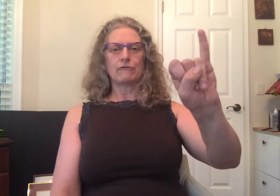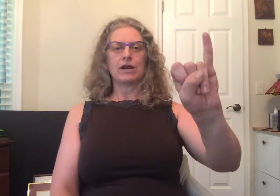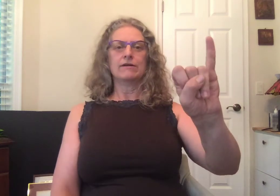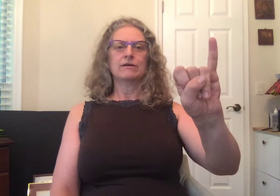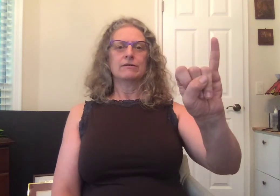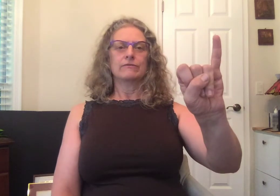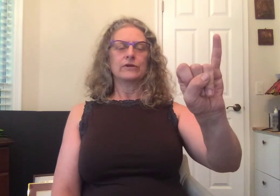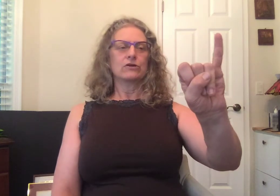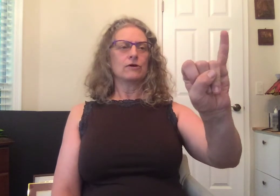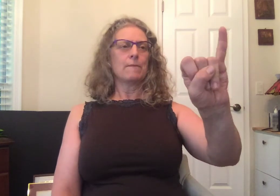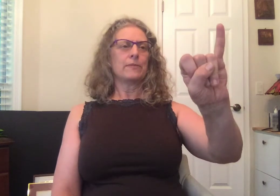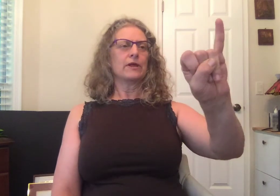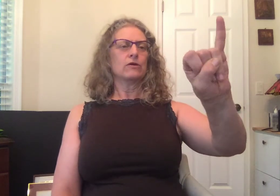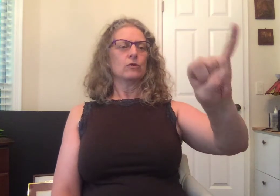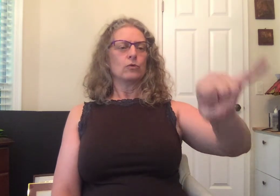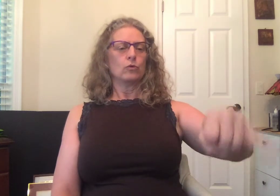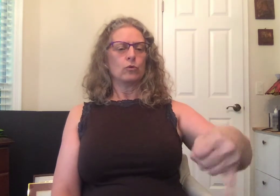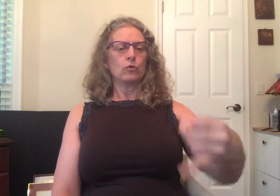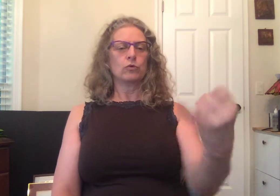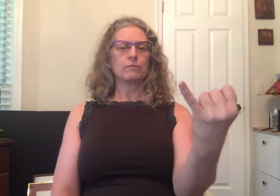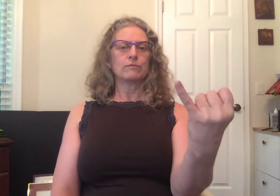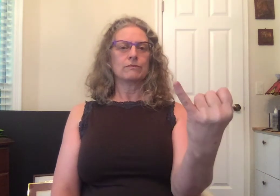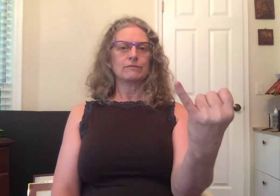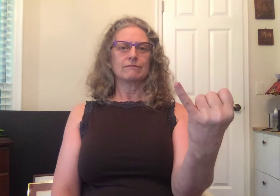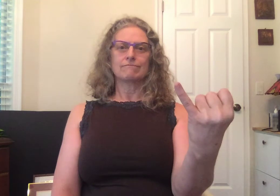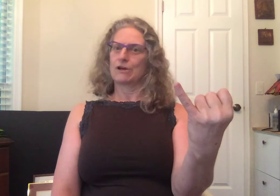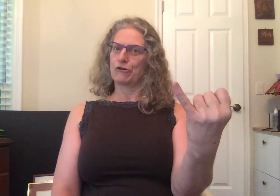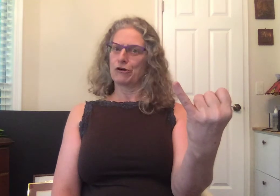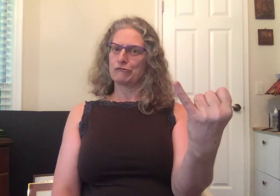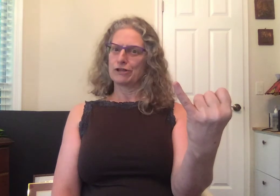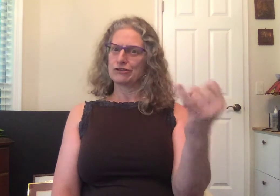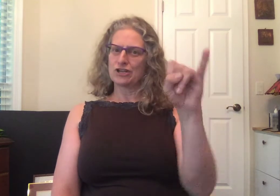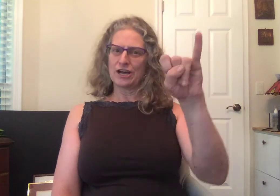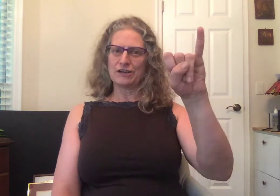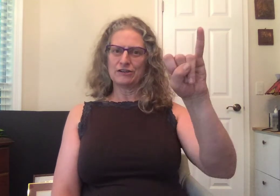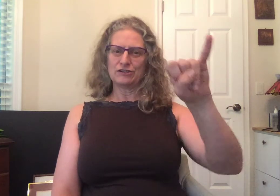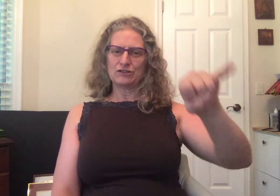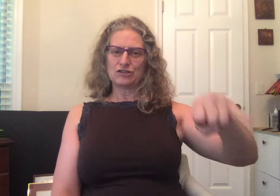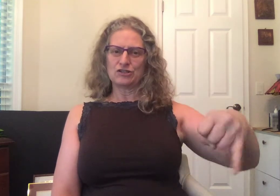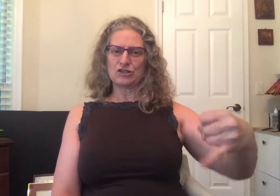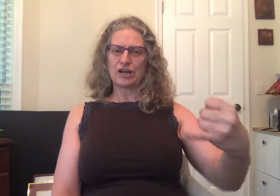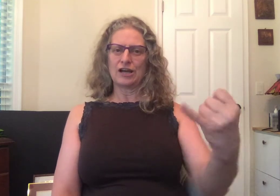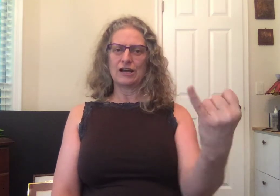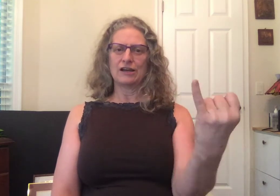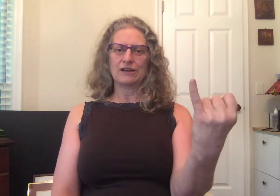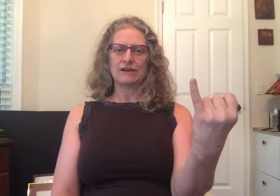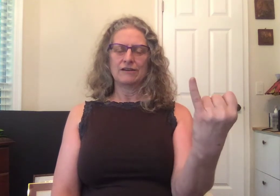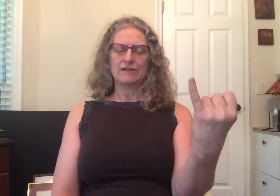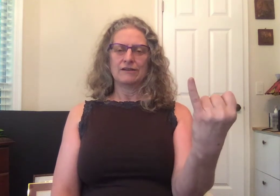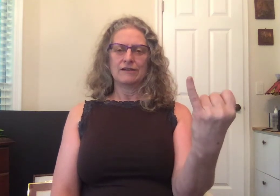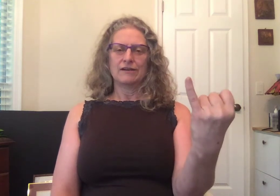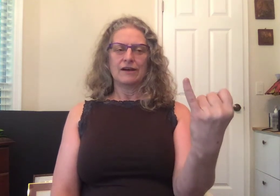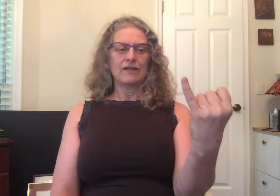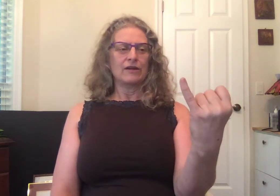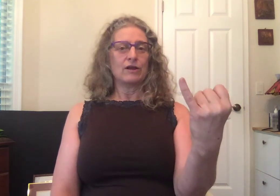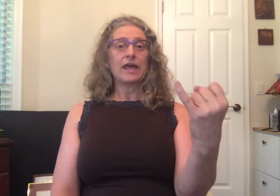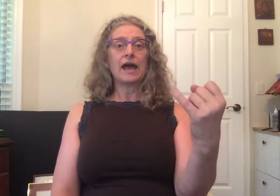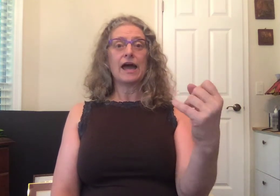Ready? Finger up and then go. That's a J. J. And then